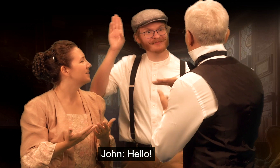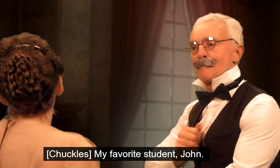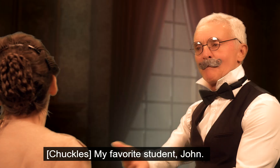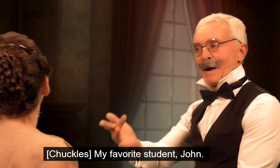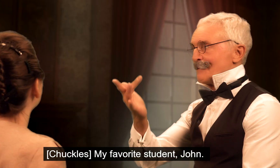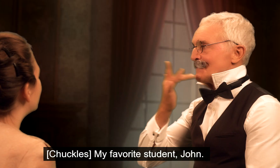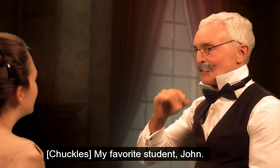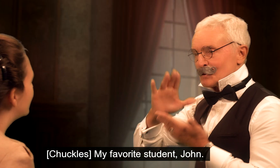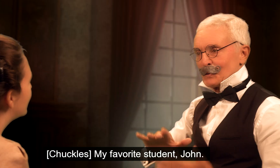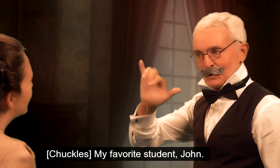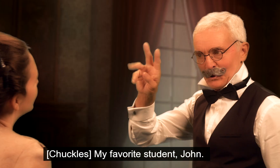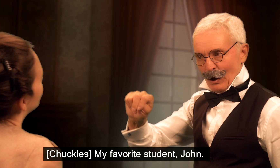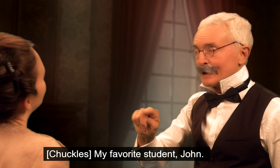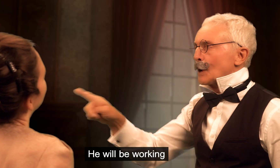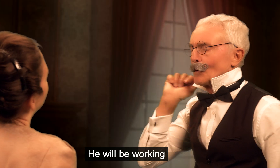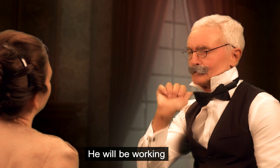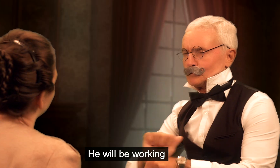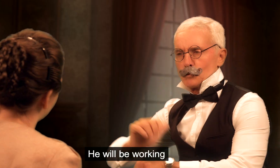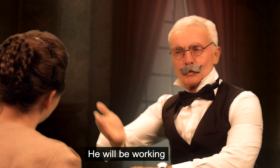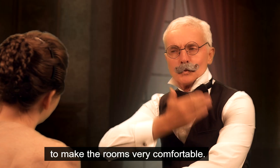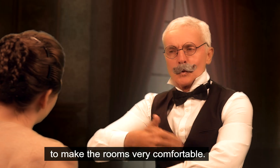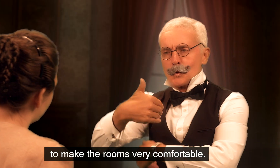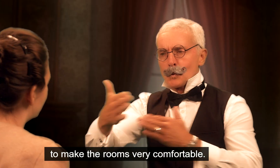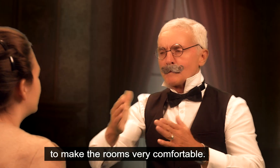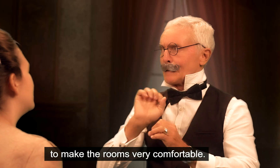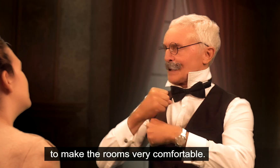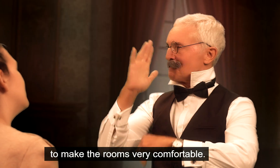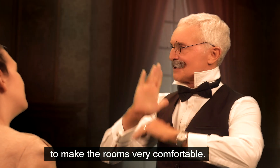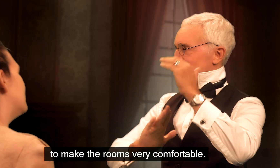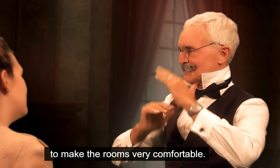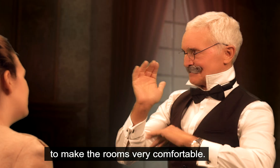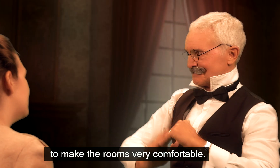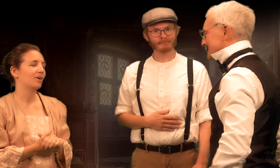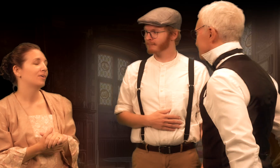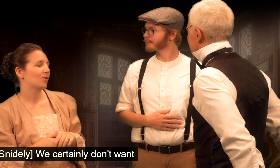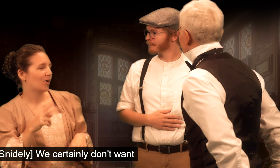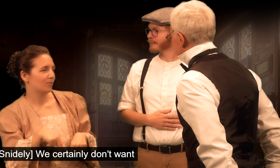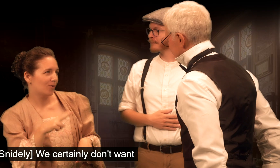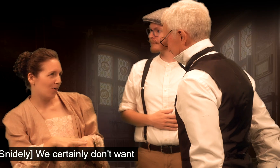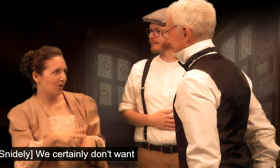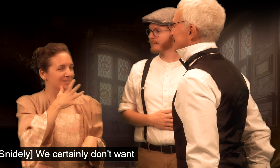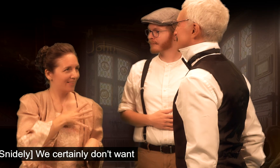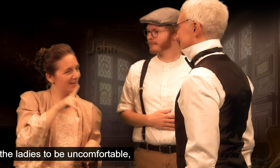My favorite student, John. He will be working to make the rooms very comfortable. We certainly don't want the ladies